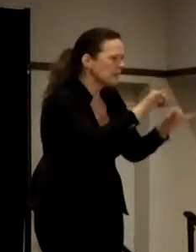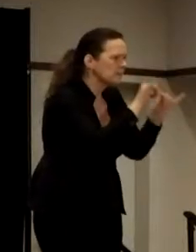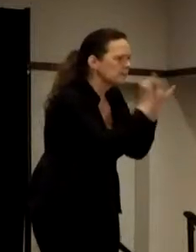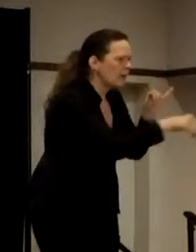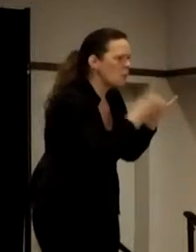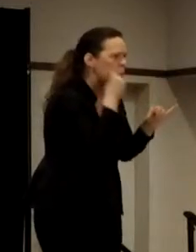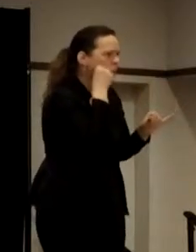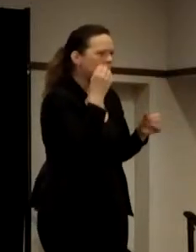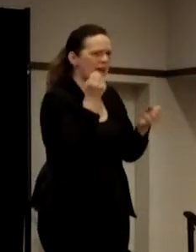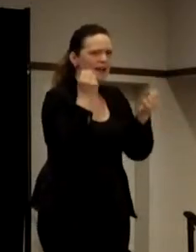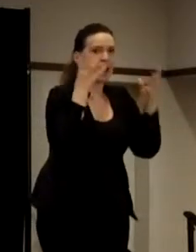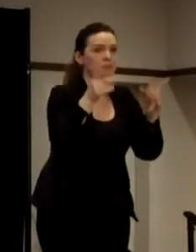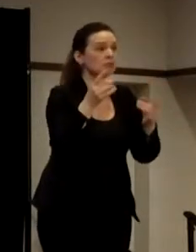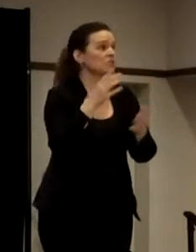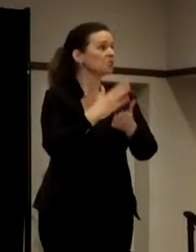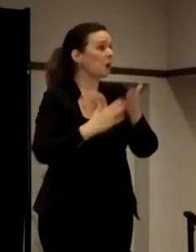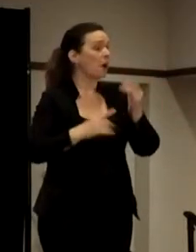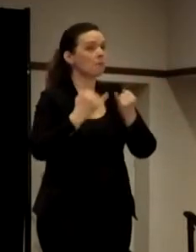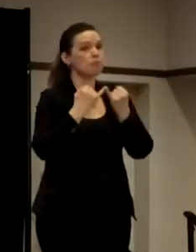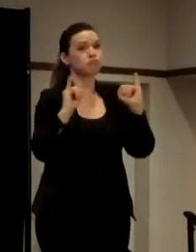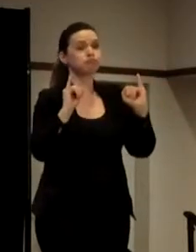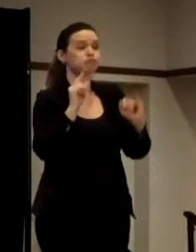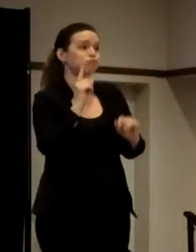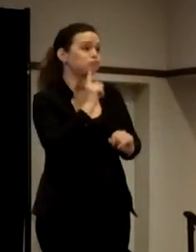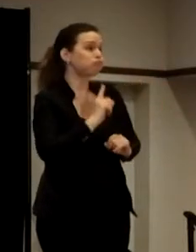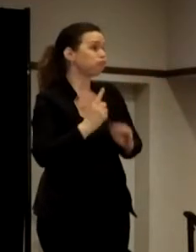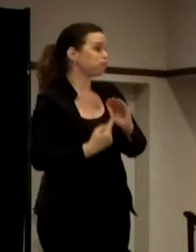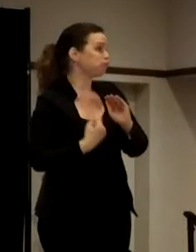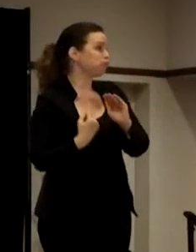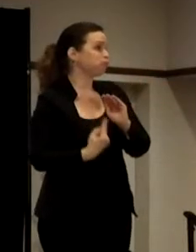Also, you can email us at